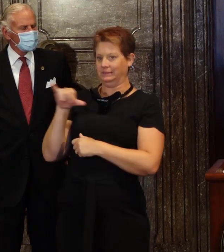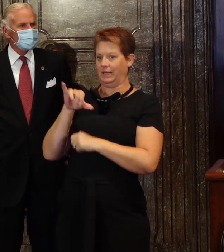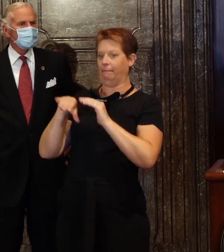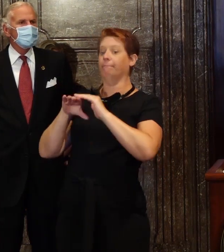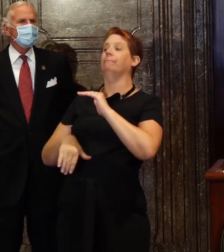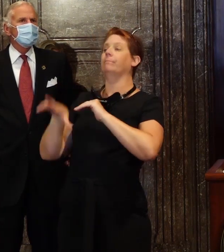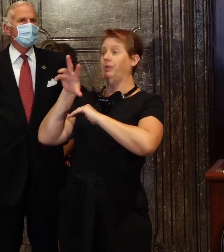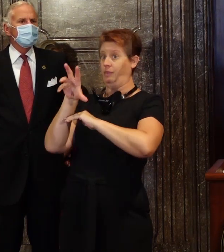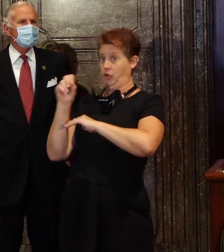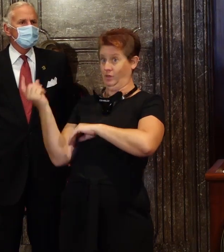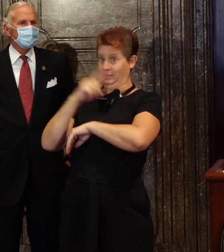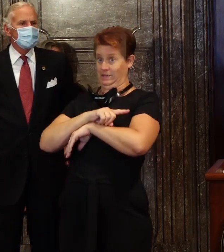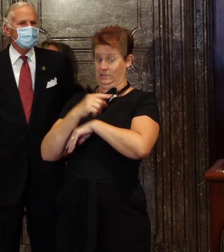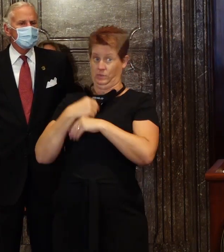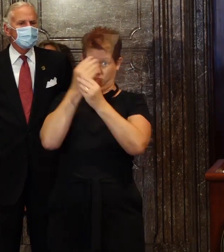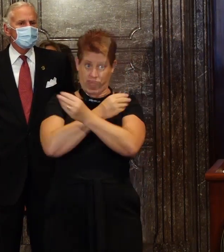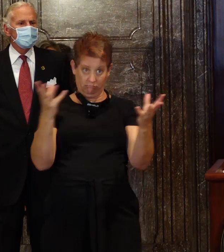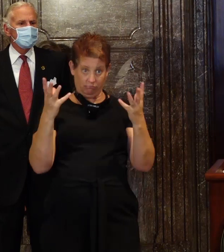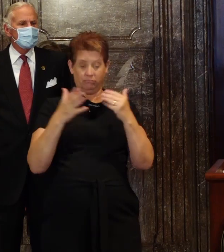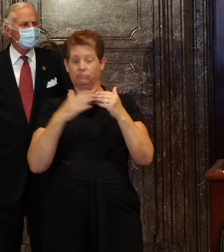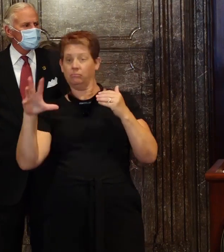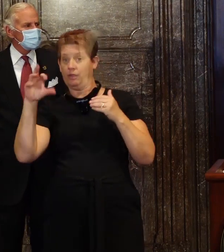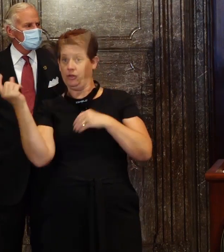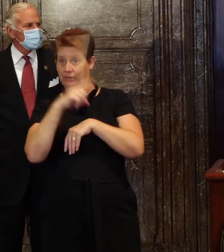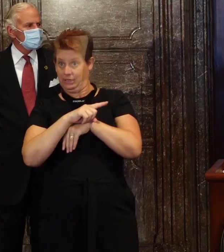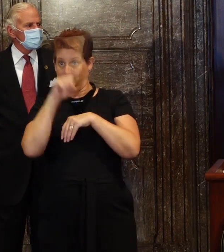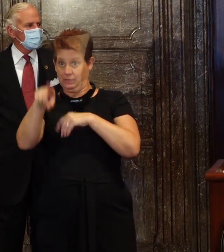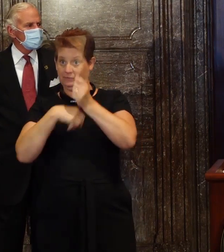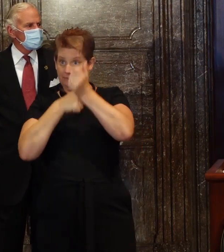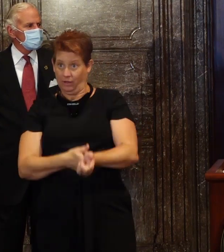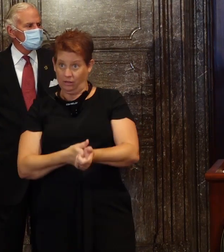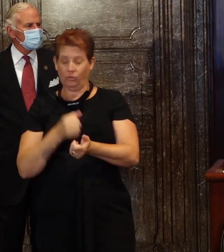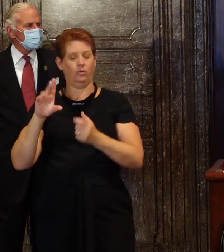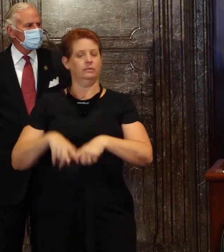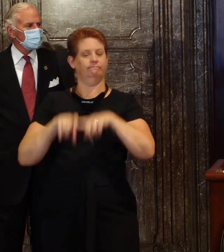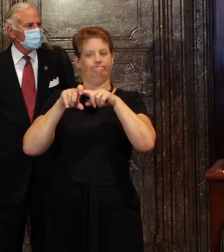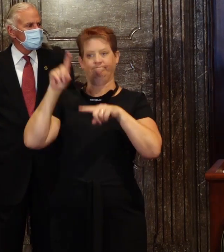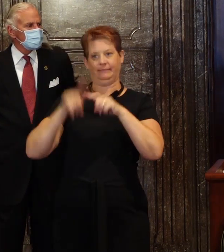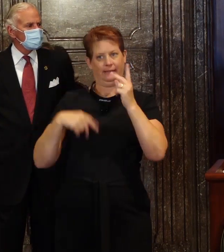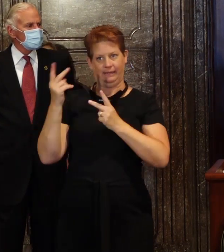days from when these guidelines are issued, or visitation must be temporarily suspended.